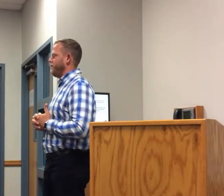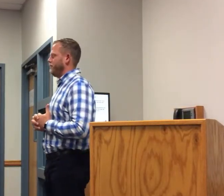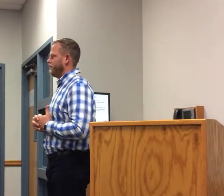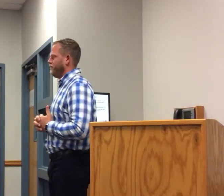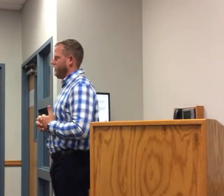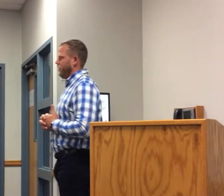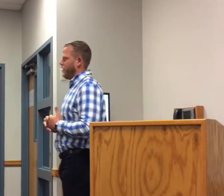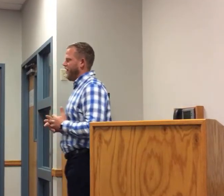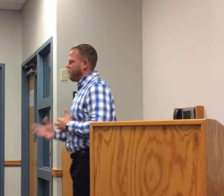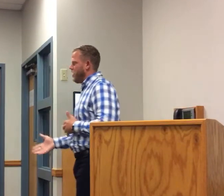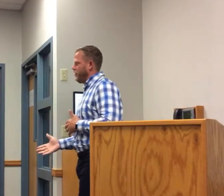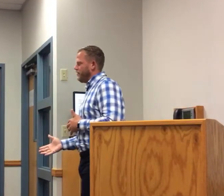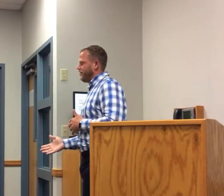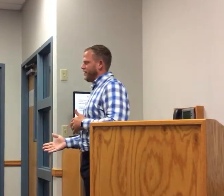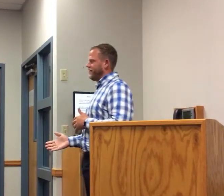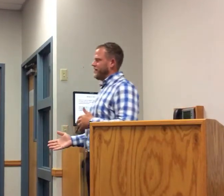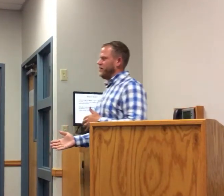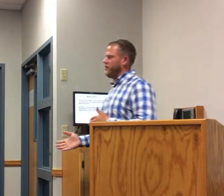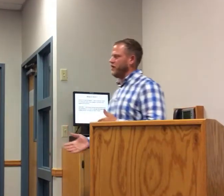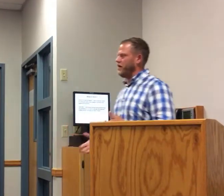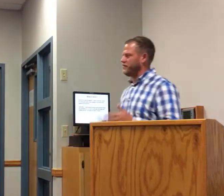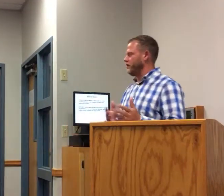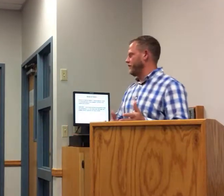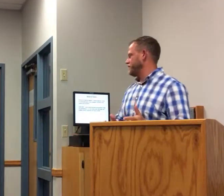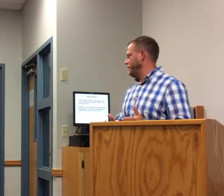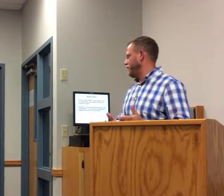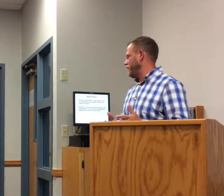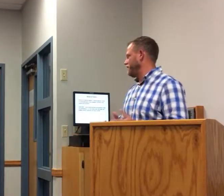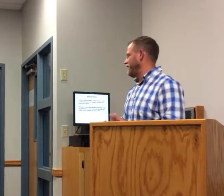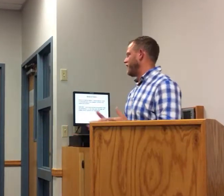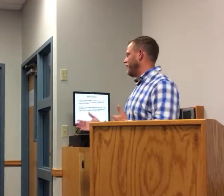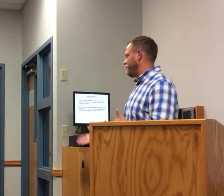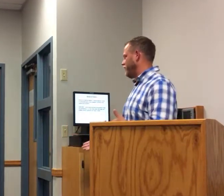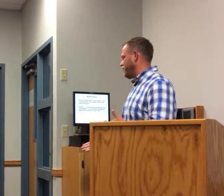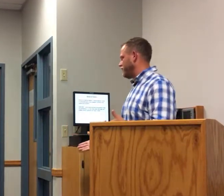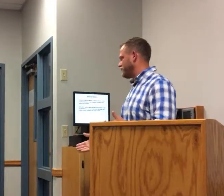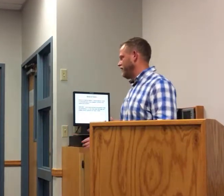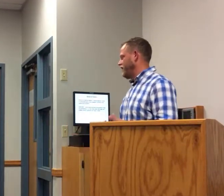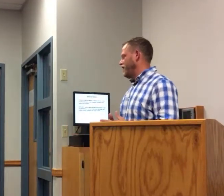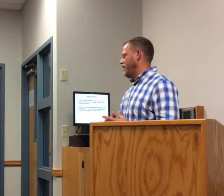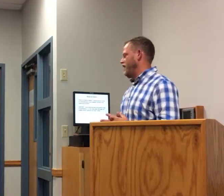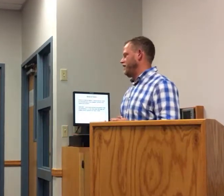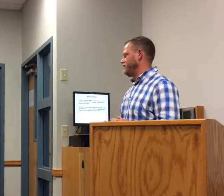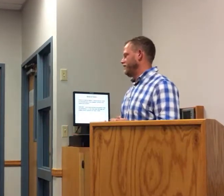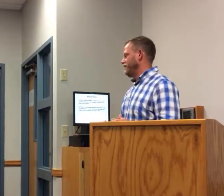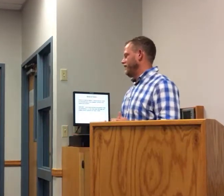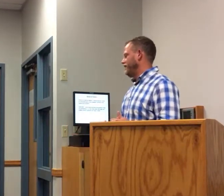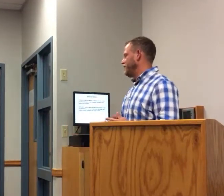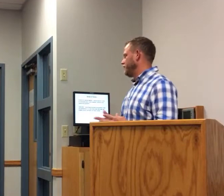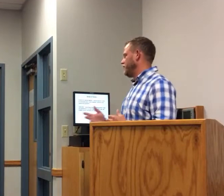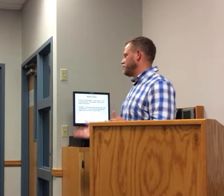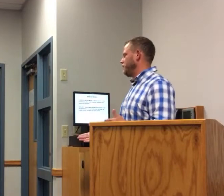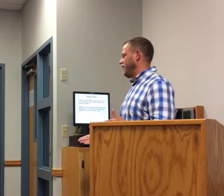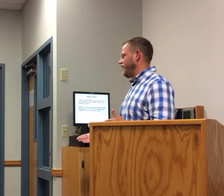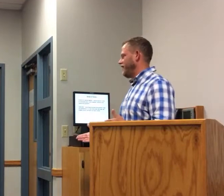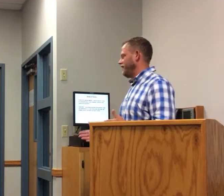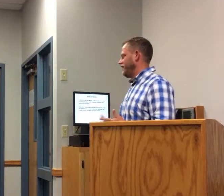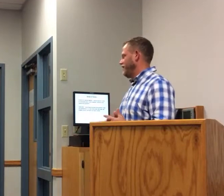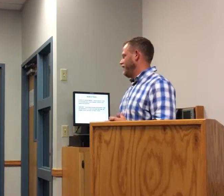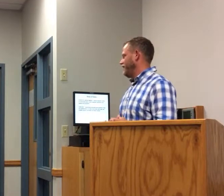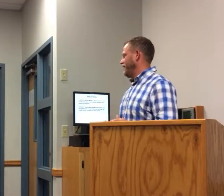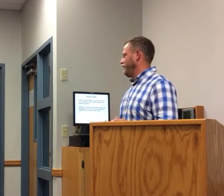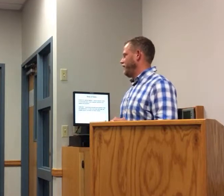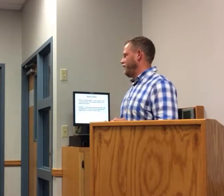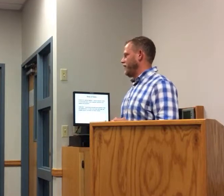is email isn't necessarily great. It's good for some parents, not great for others. You know, social